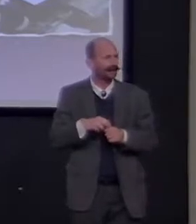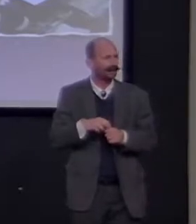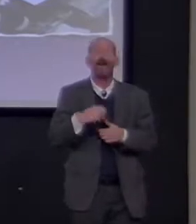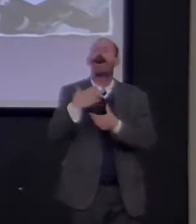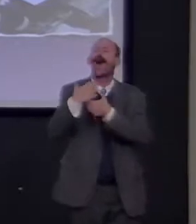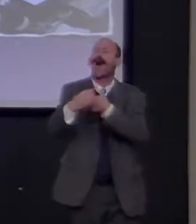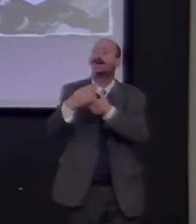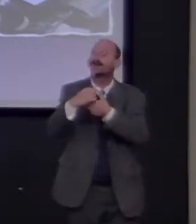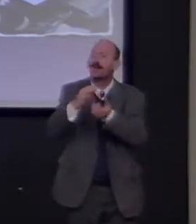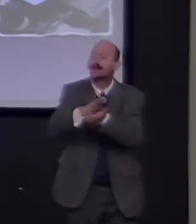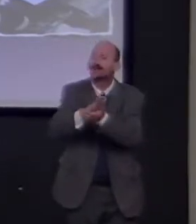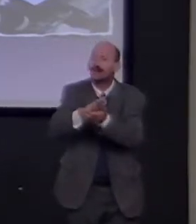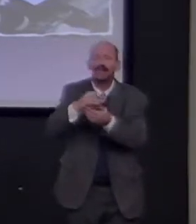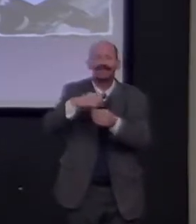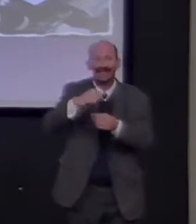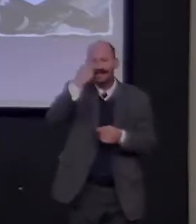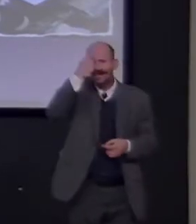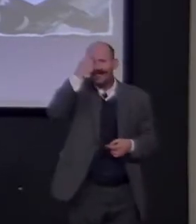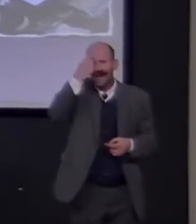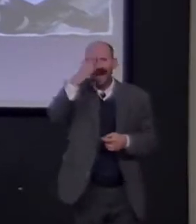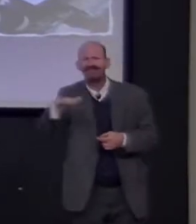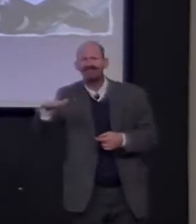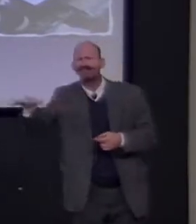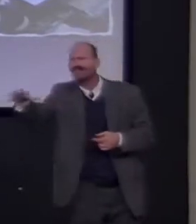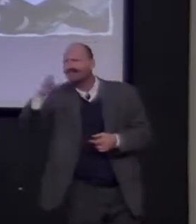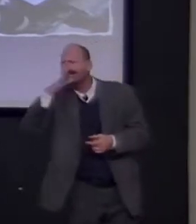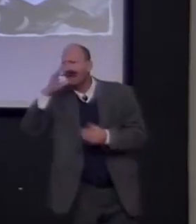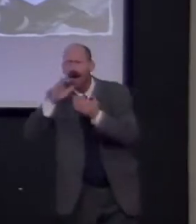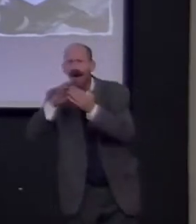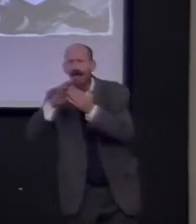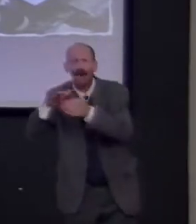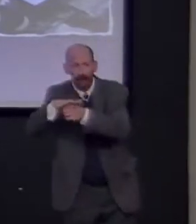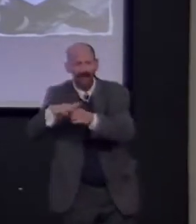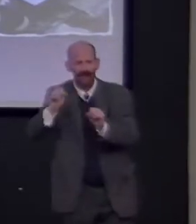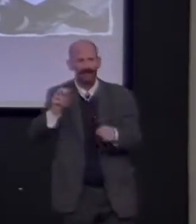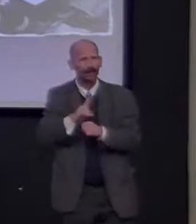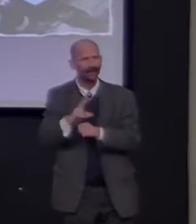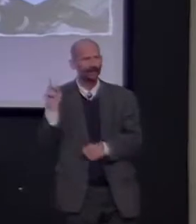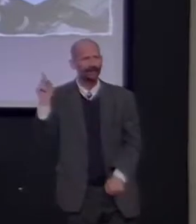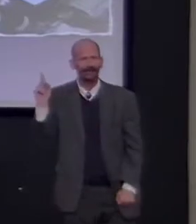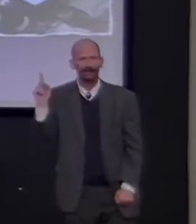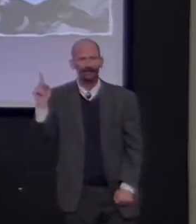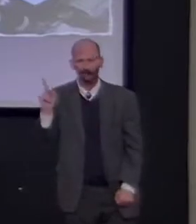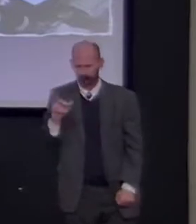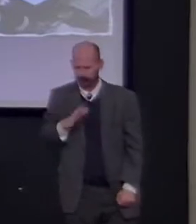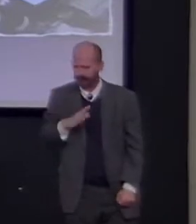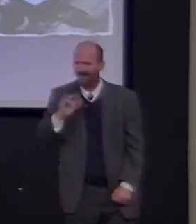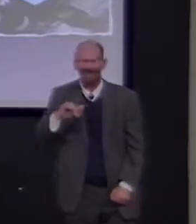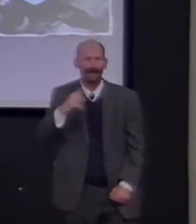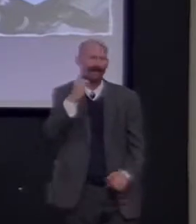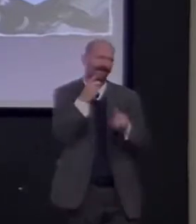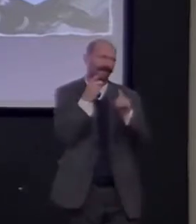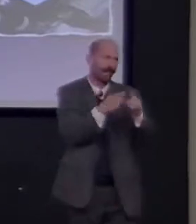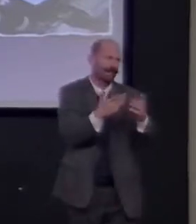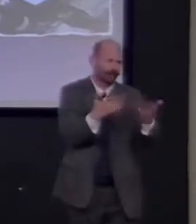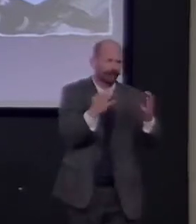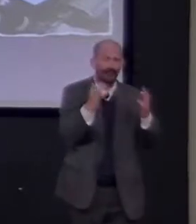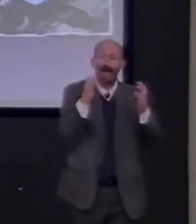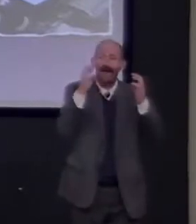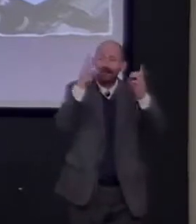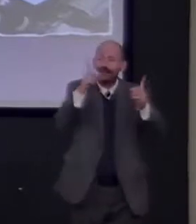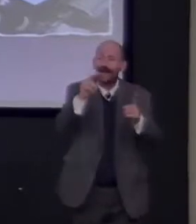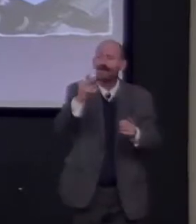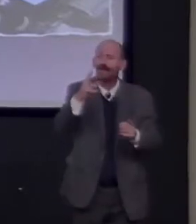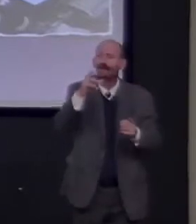rural India, where you can see it's very easy to import this tool. And I think that's one of the goals as well of educational neuroscience, is